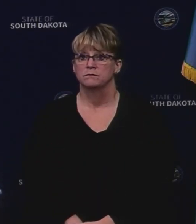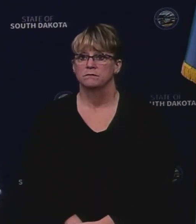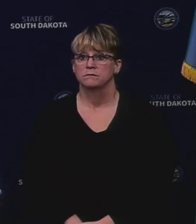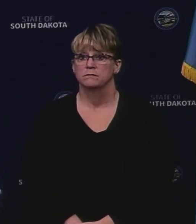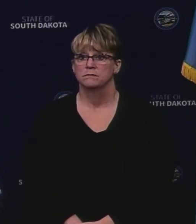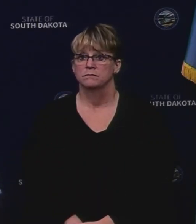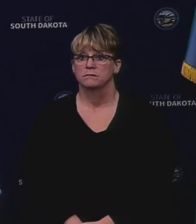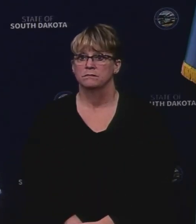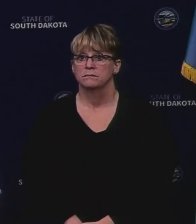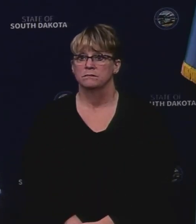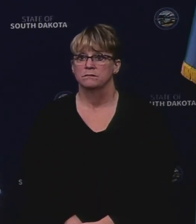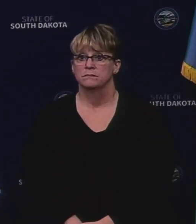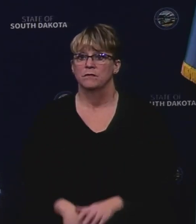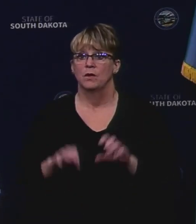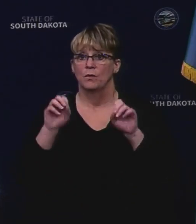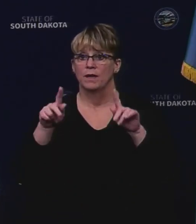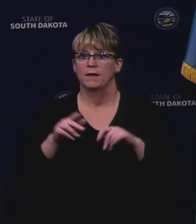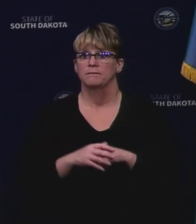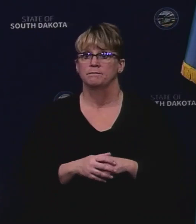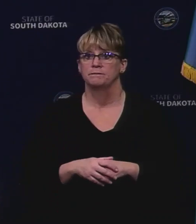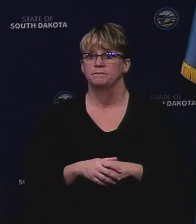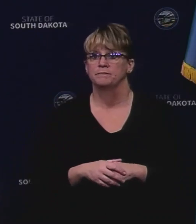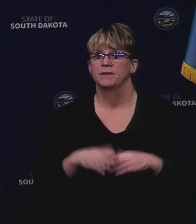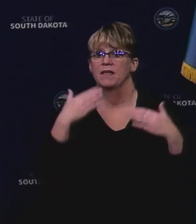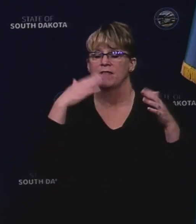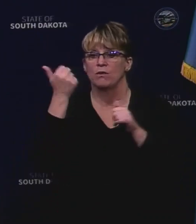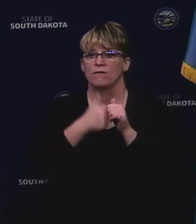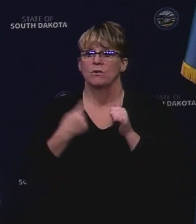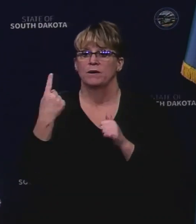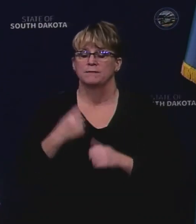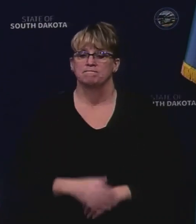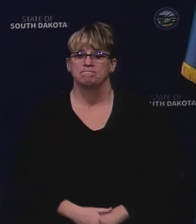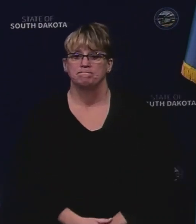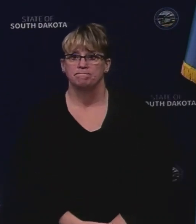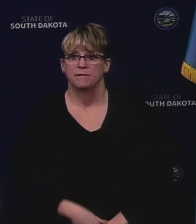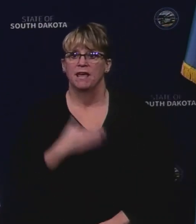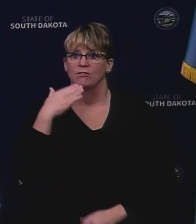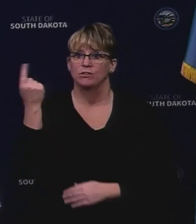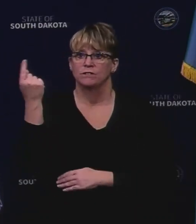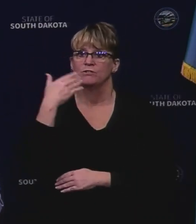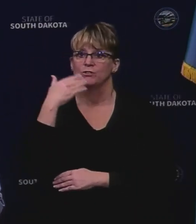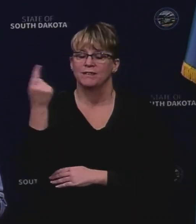Okay. All right. Thank you, everybody. Have a good day.